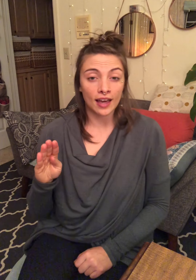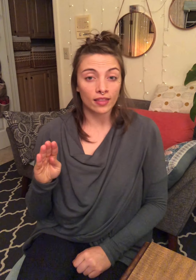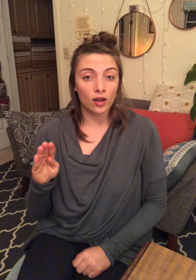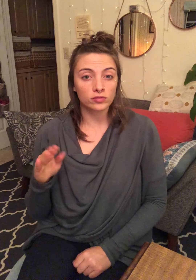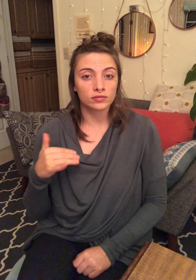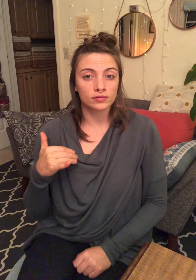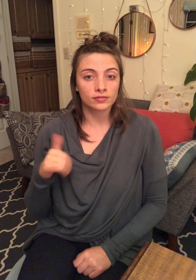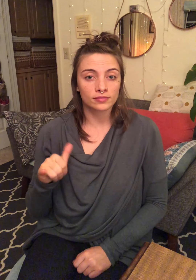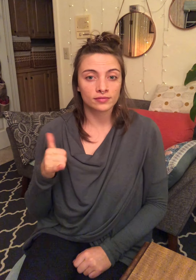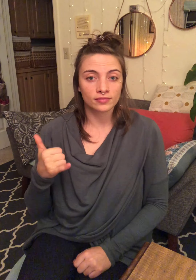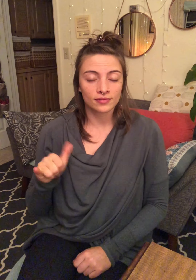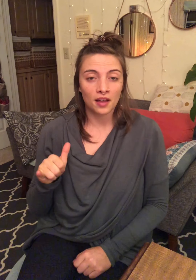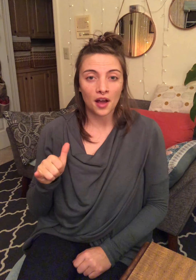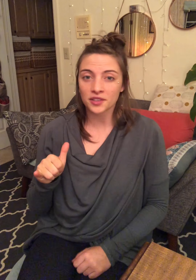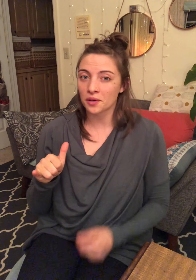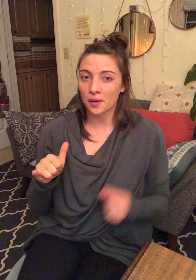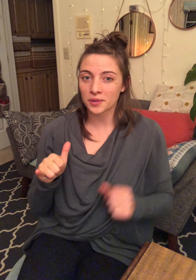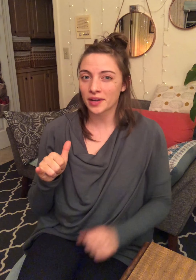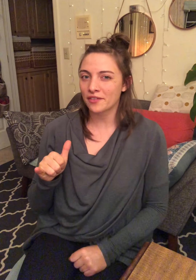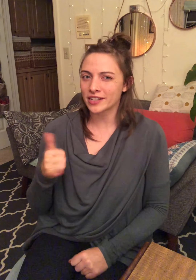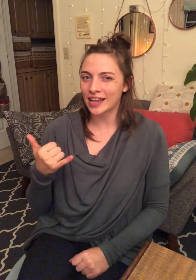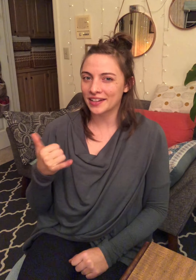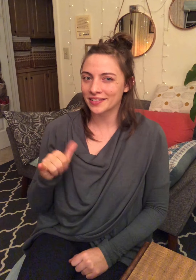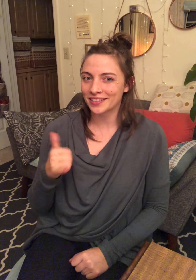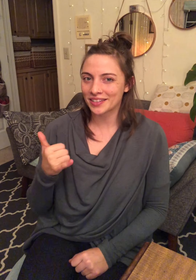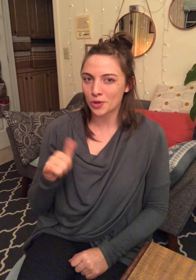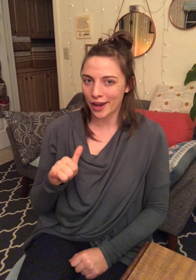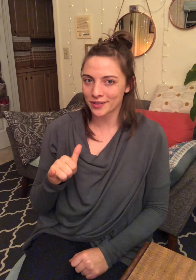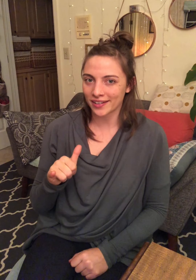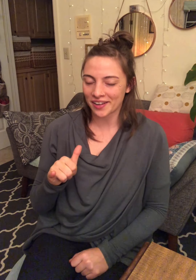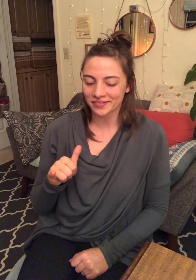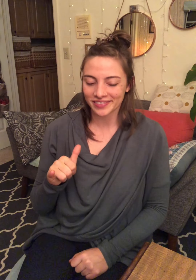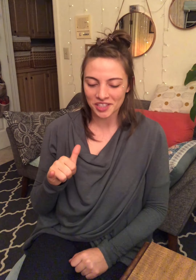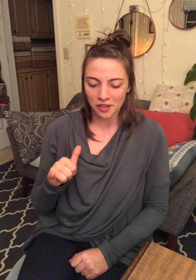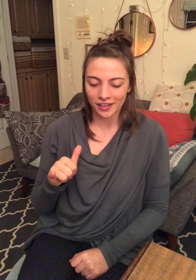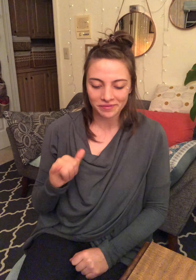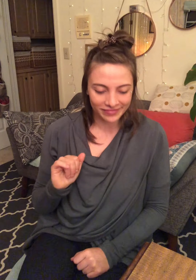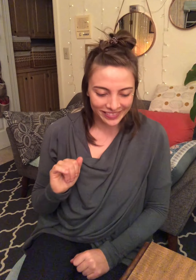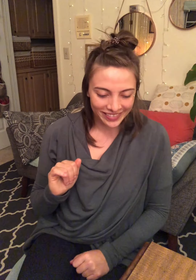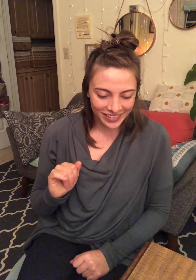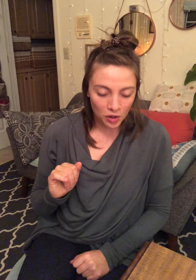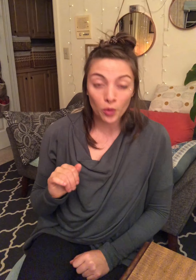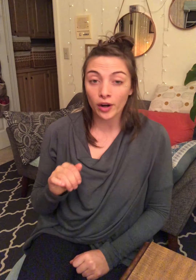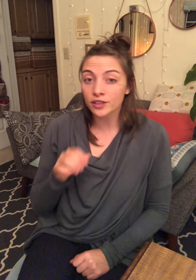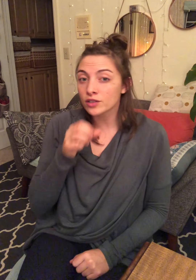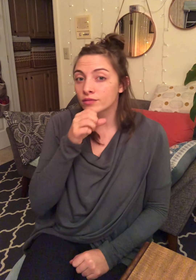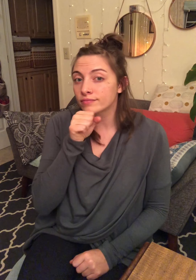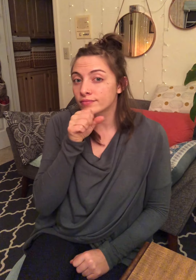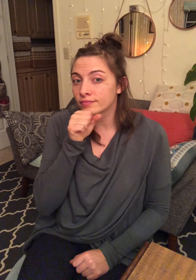Yellow. Also, I'm doing every sign twice right now, just so you know. Orange.